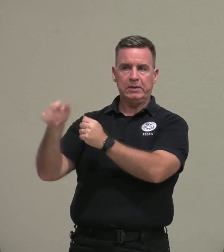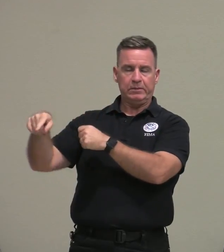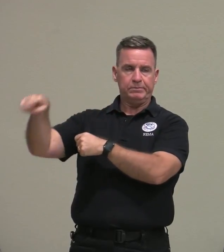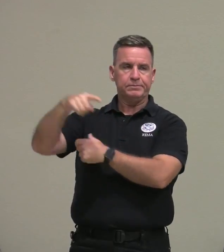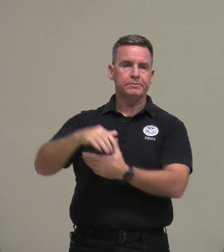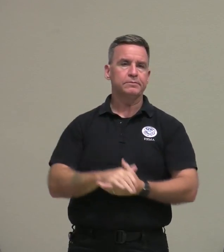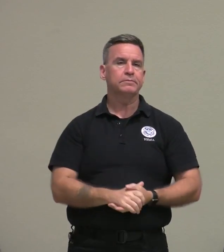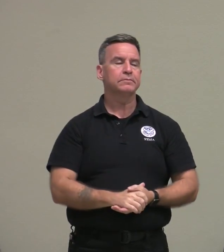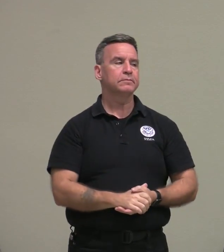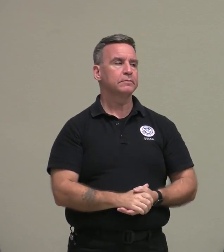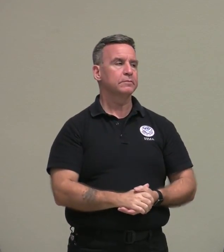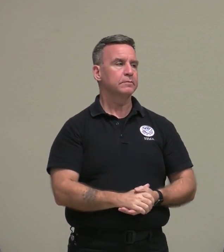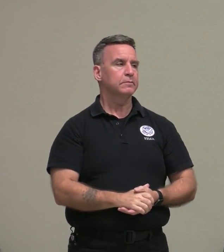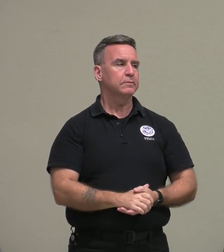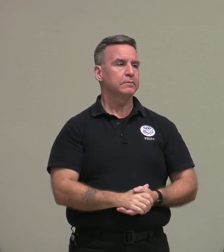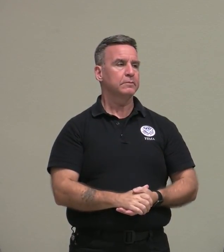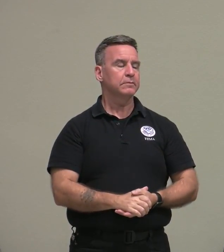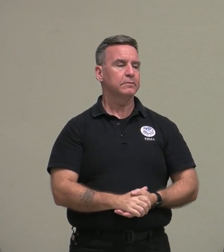them.